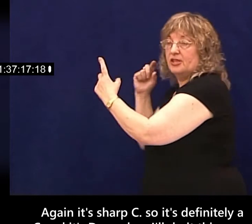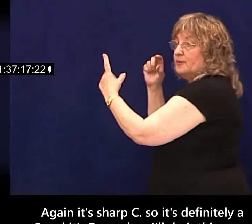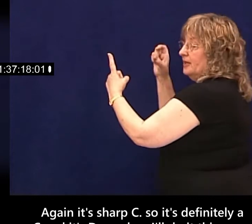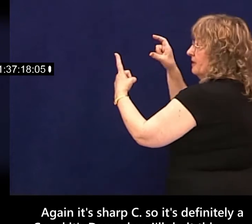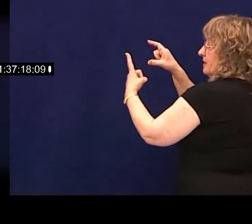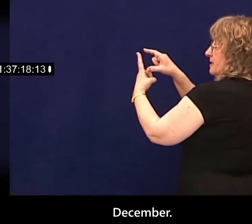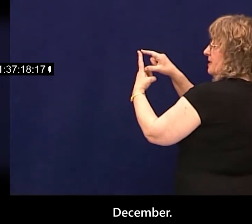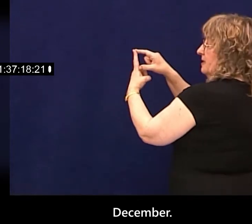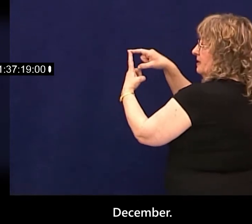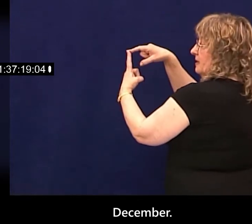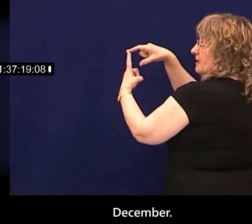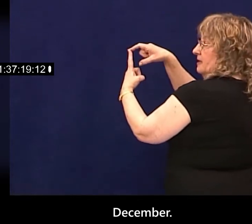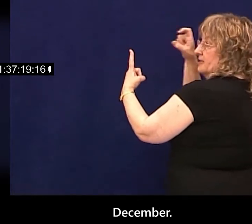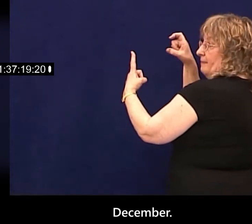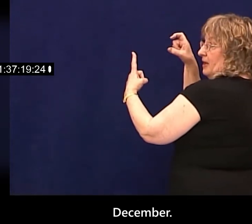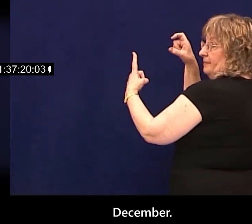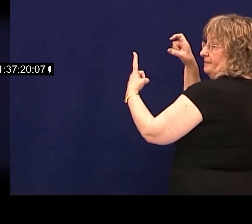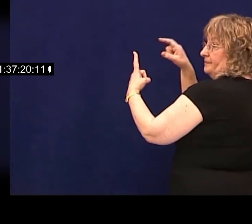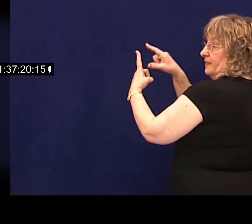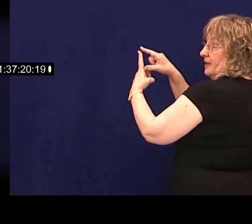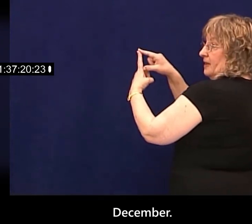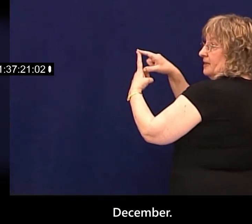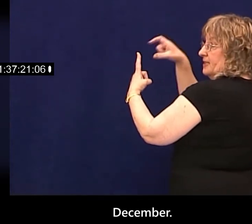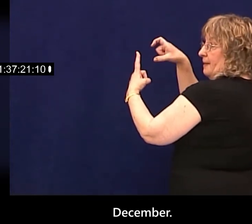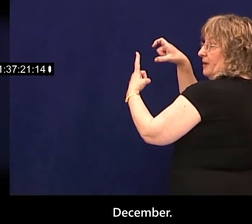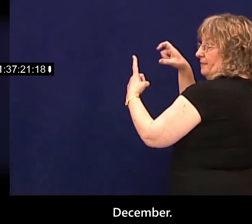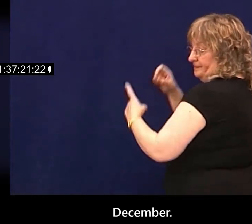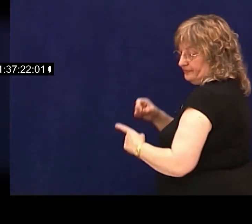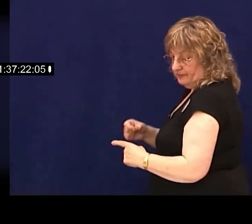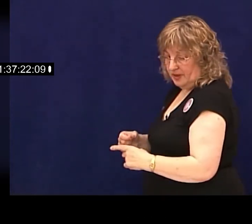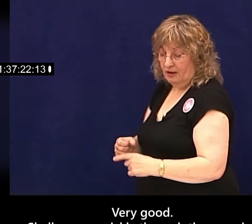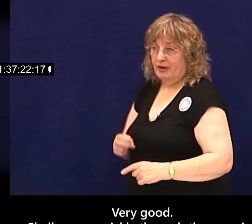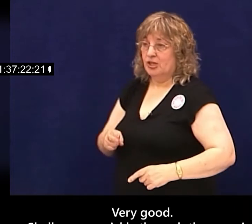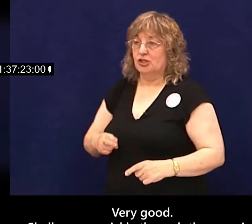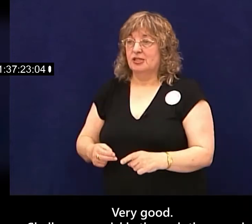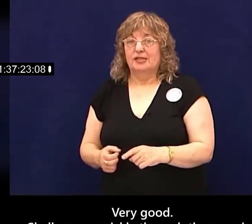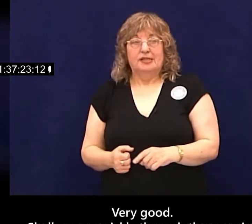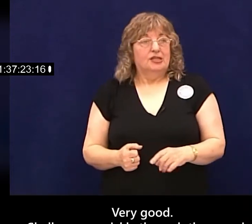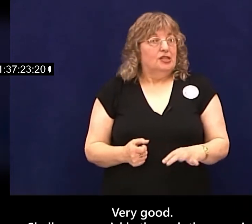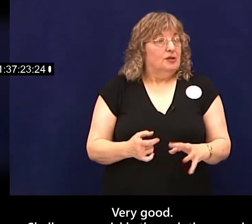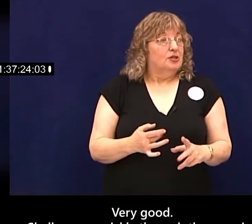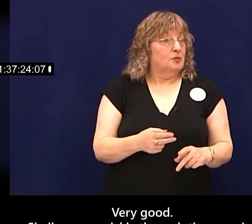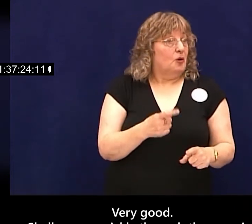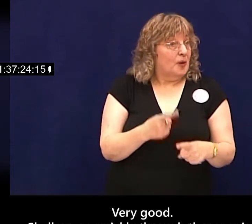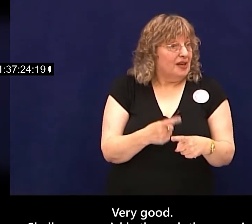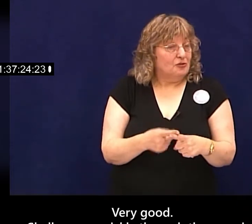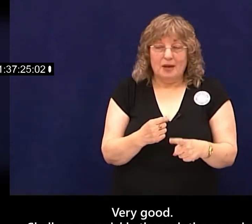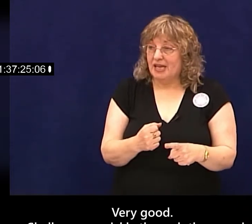way. December. December. Very good. Should we go quickly through them